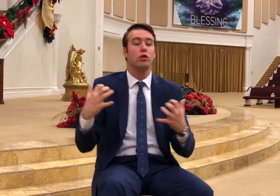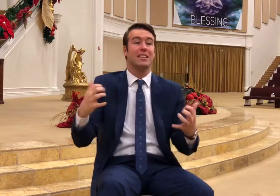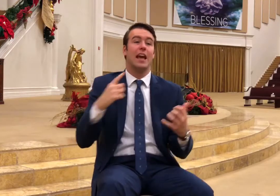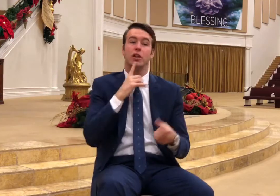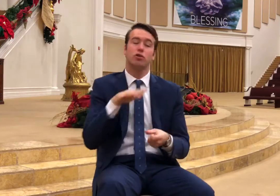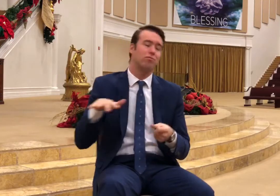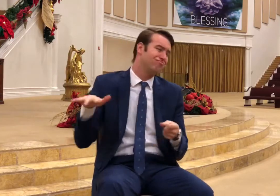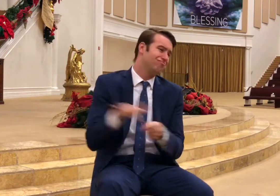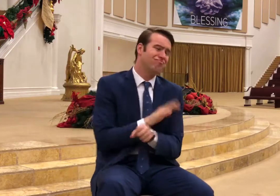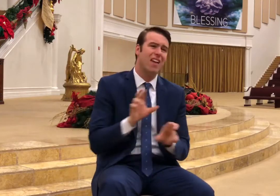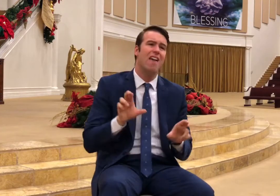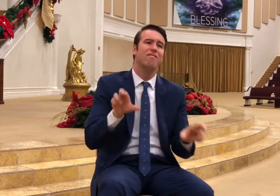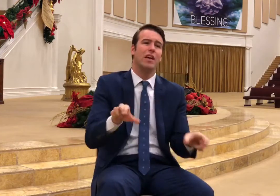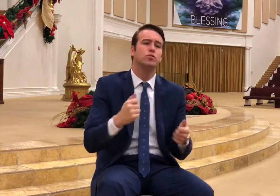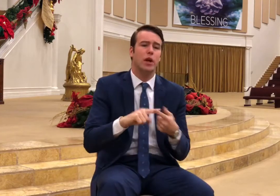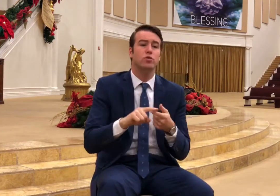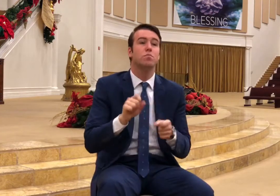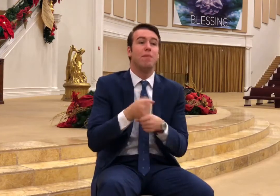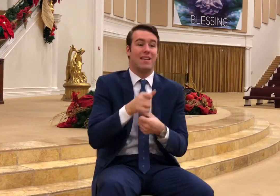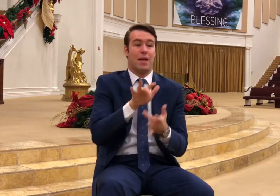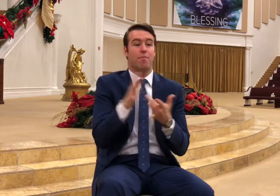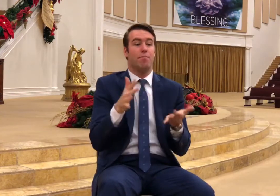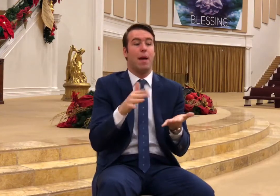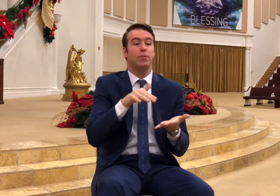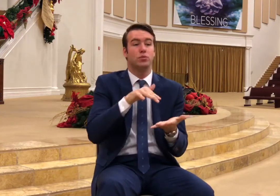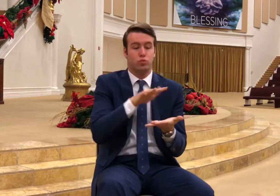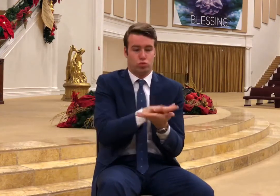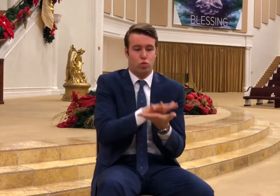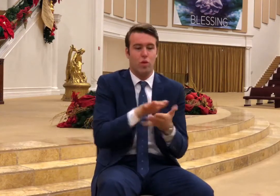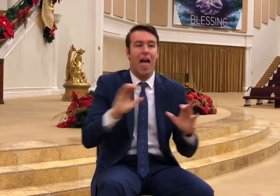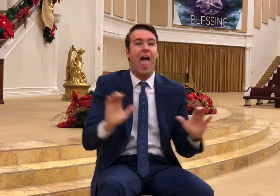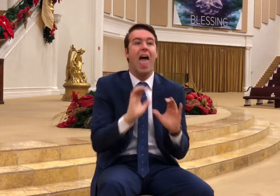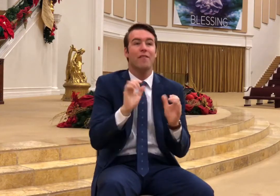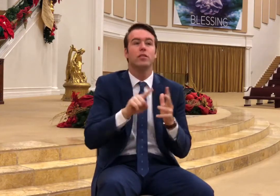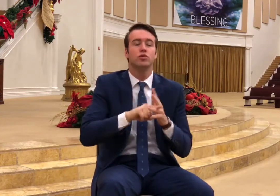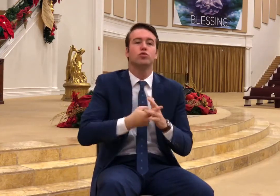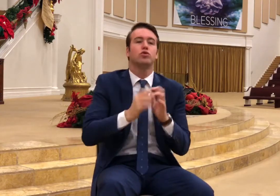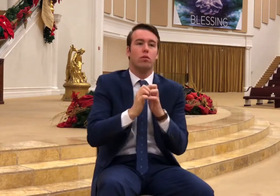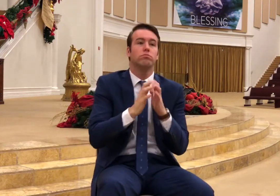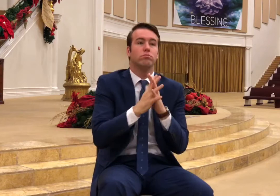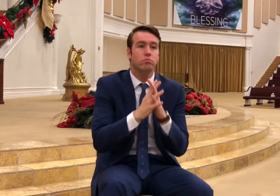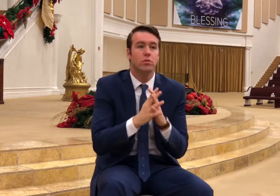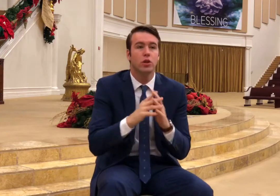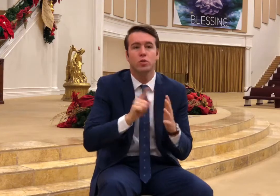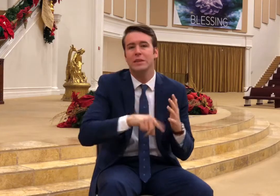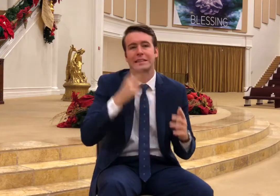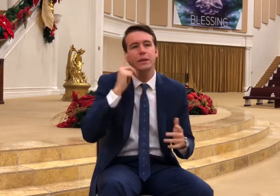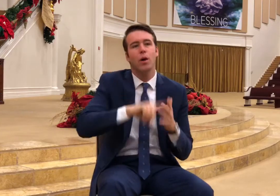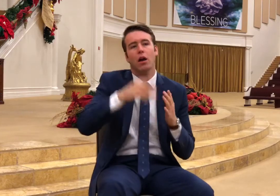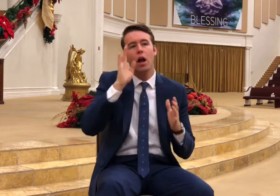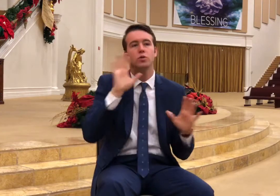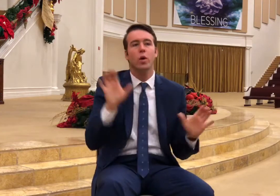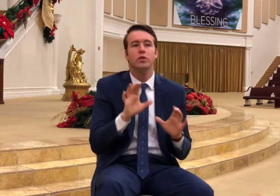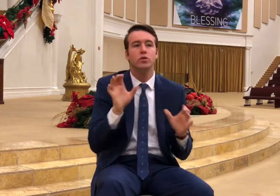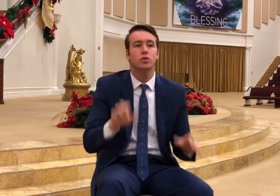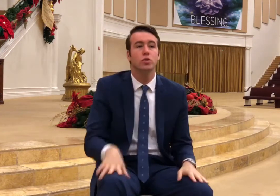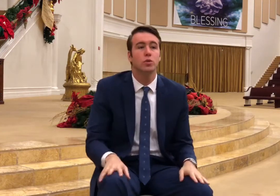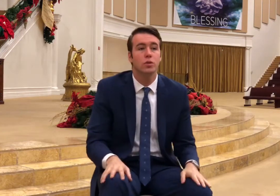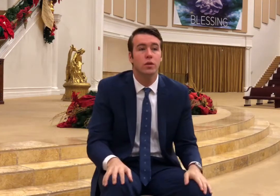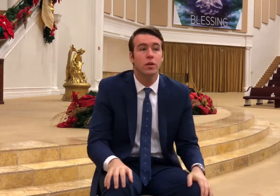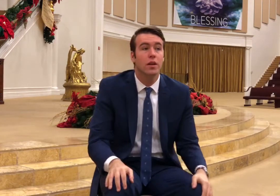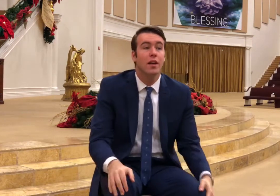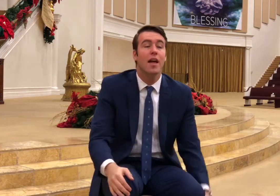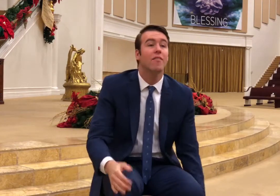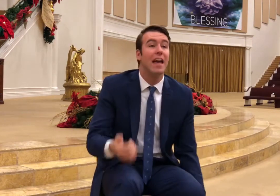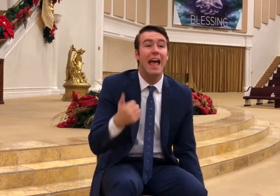invested in making the Bible school effort a reality and to see what God is going to do. Are there any other slides? Do we have any